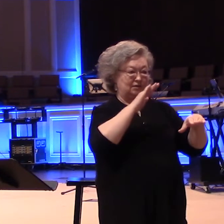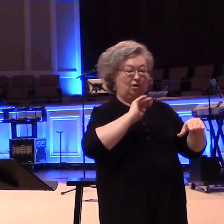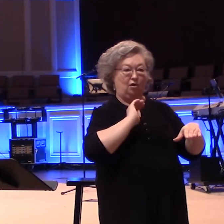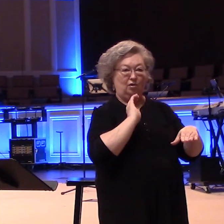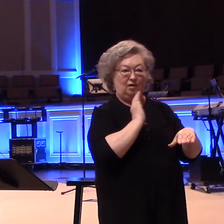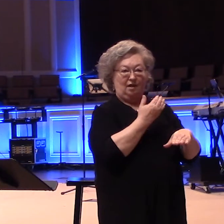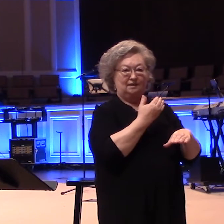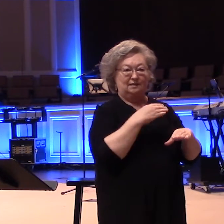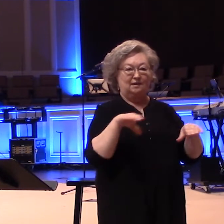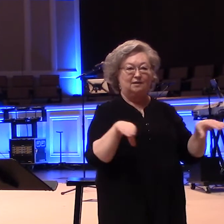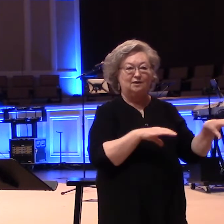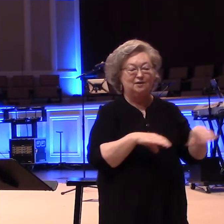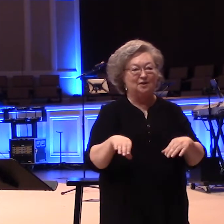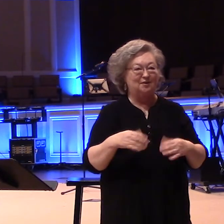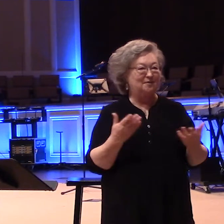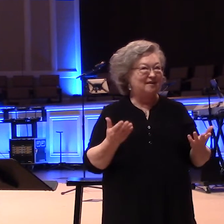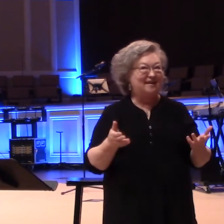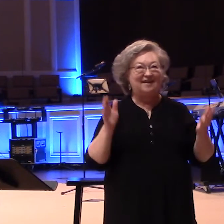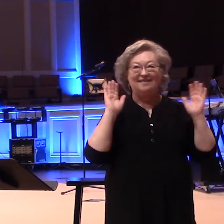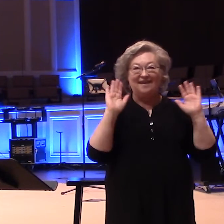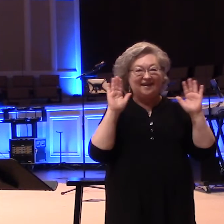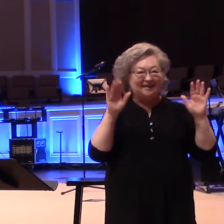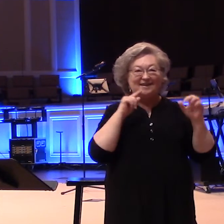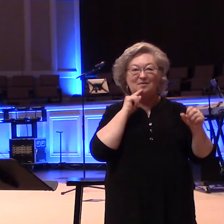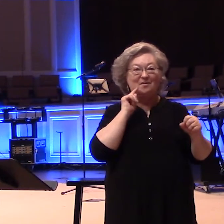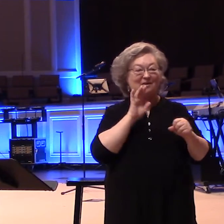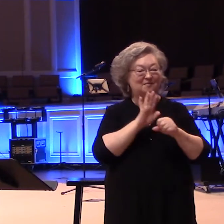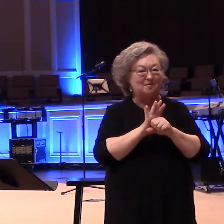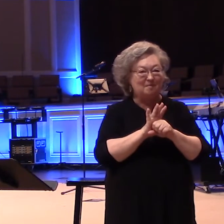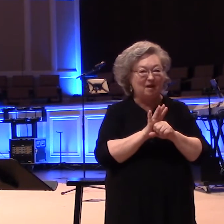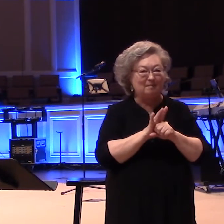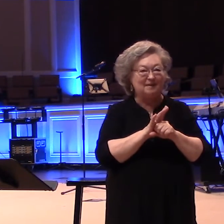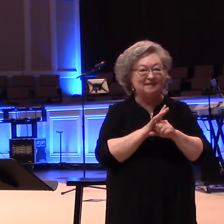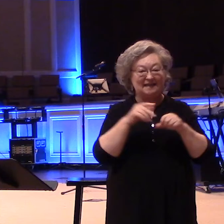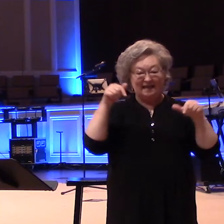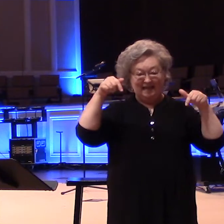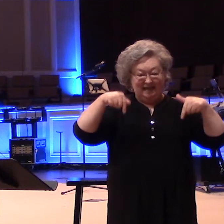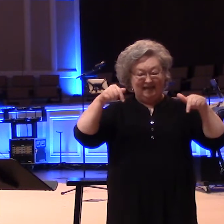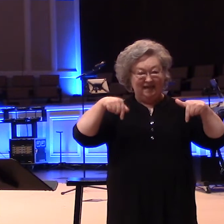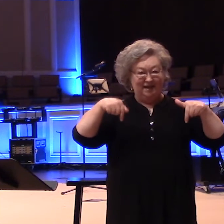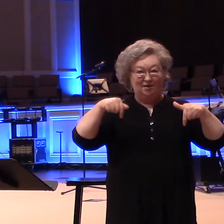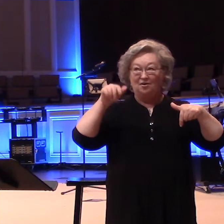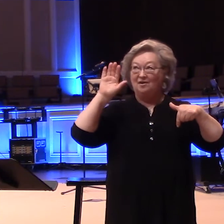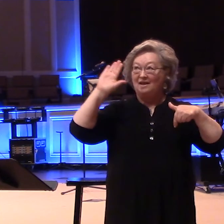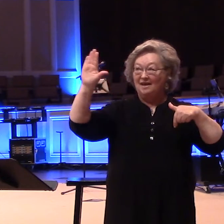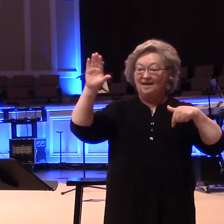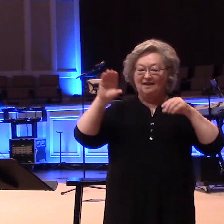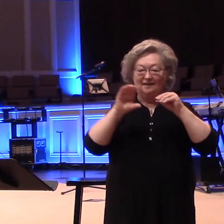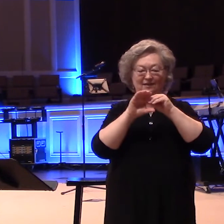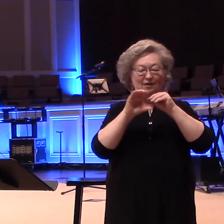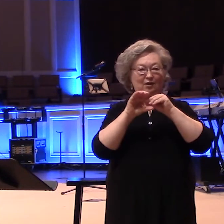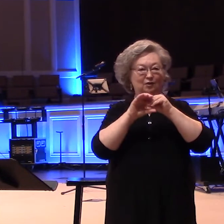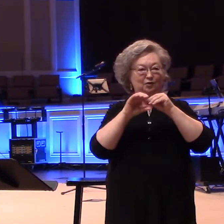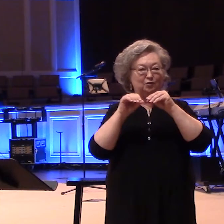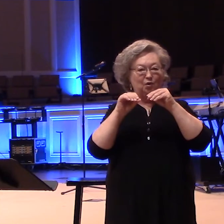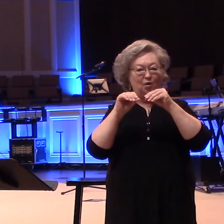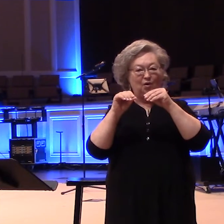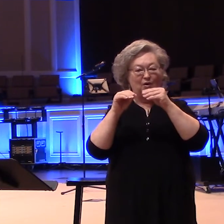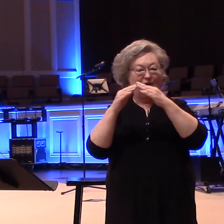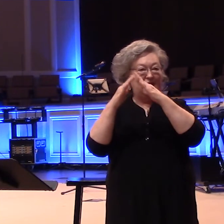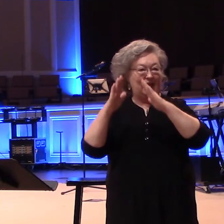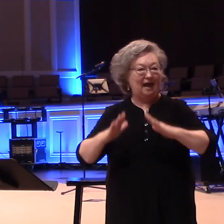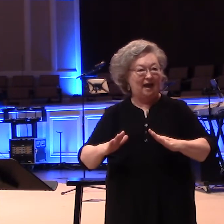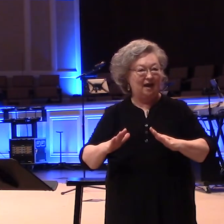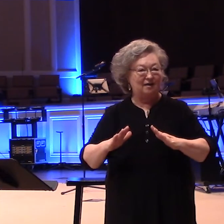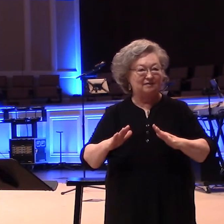That's a great promise and a great hope. Home is where the storehouse is full. Fourthly, home is where the windows are open. It just